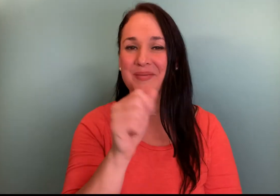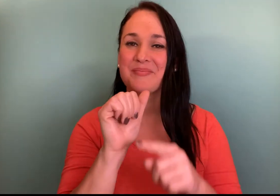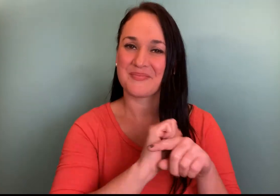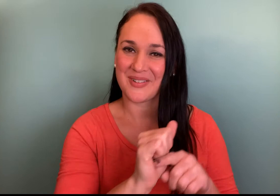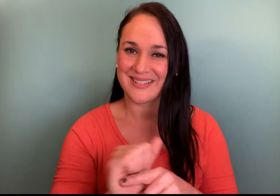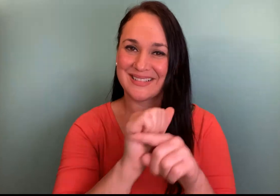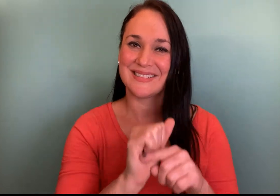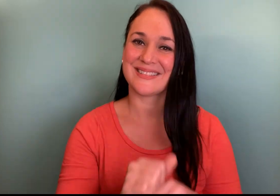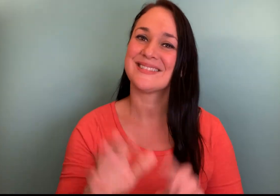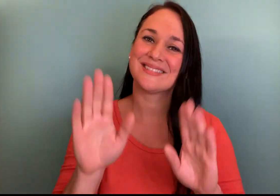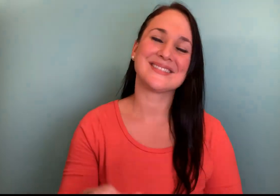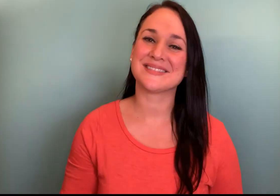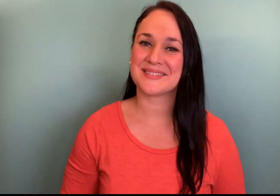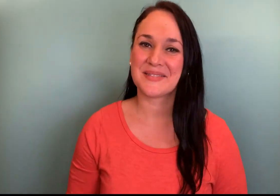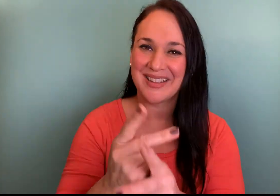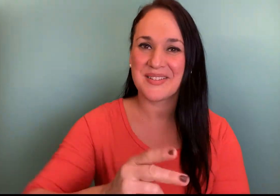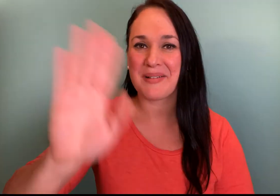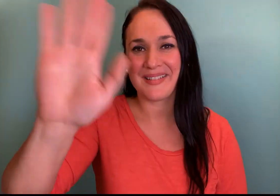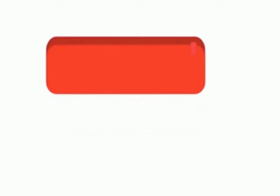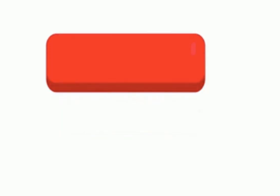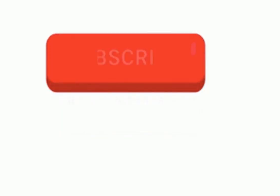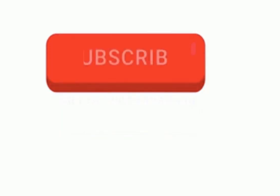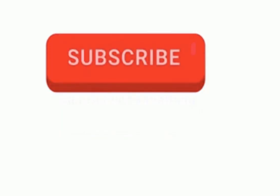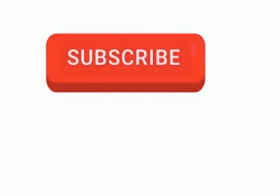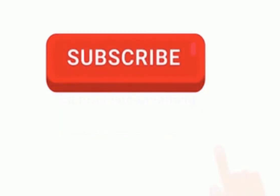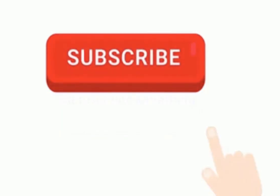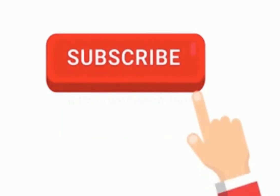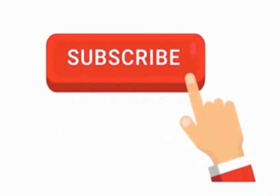then, make sure you go back and practice. Take care. Bye-bye.